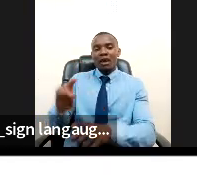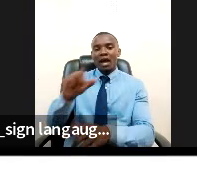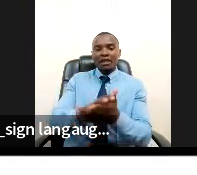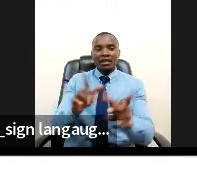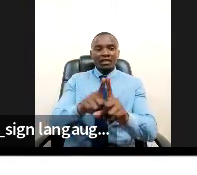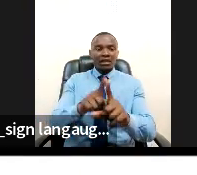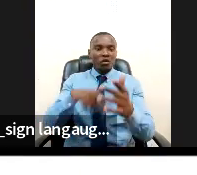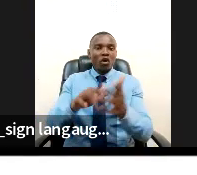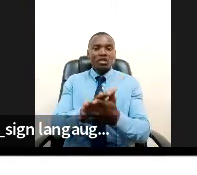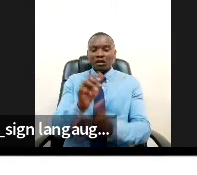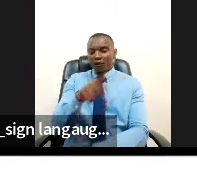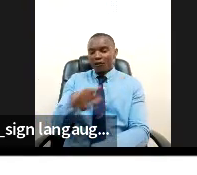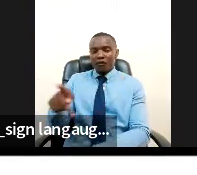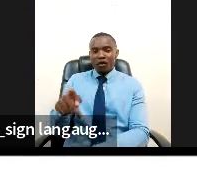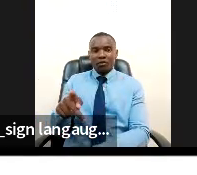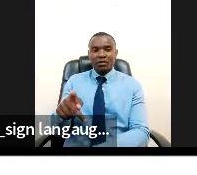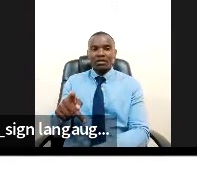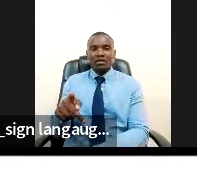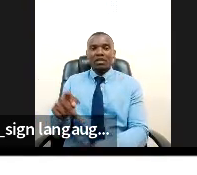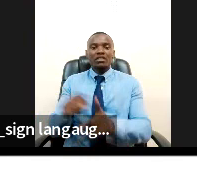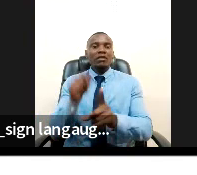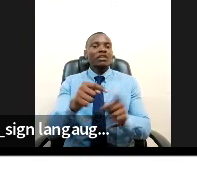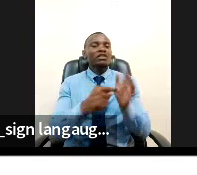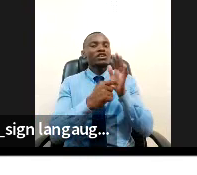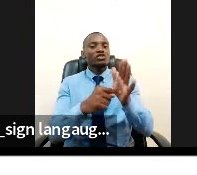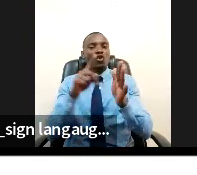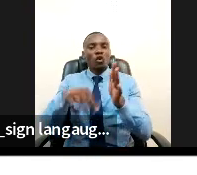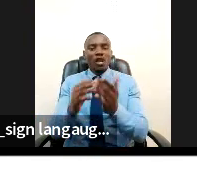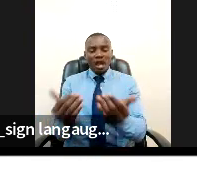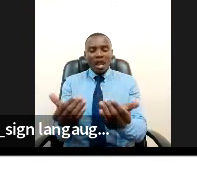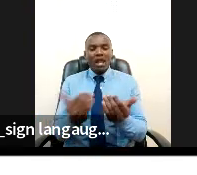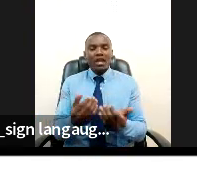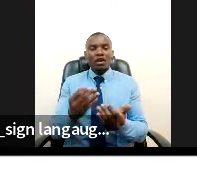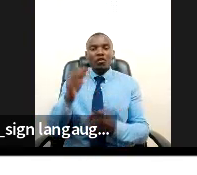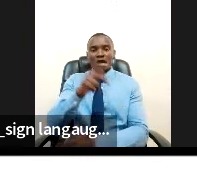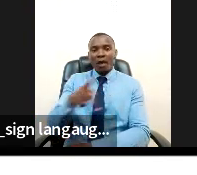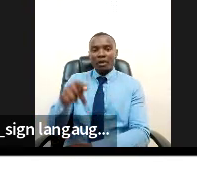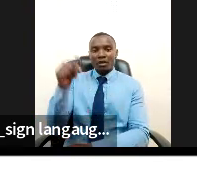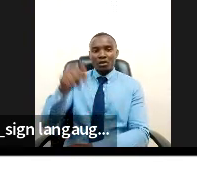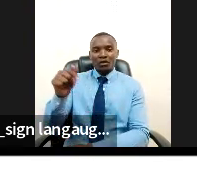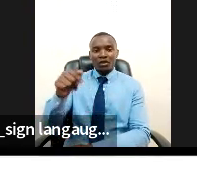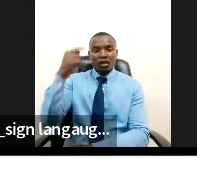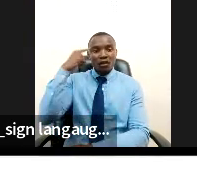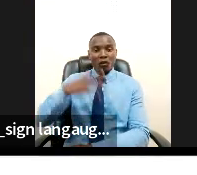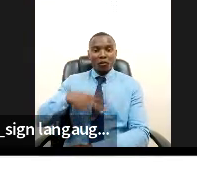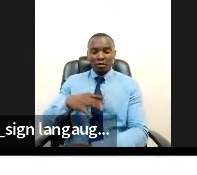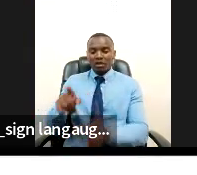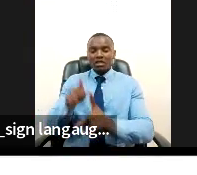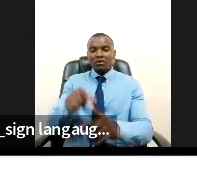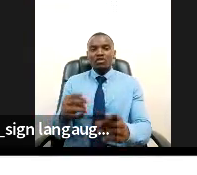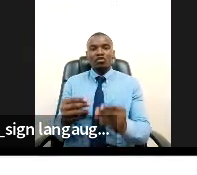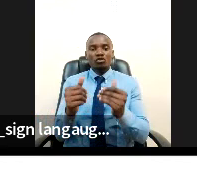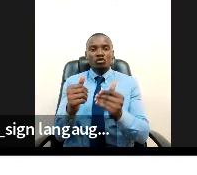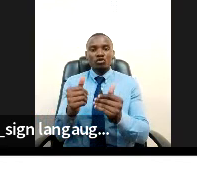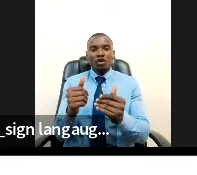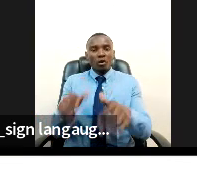downloads. This is evidence of the need for an application like Hypnagogic React. The solution will be provided for free